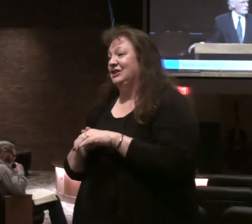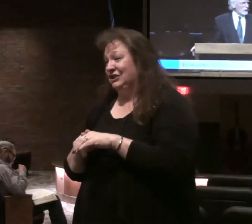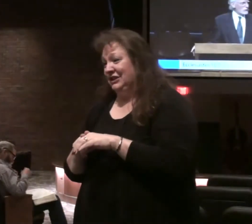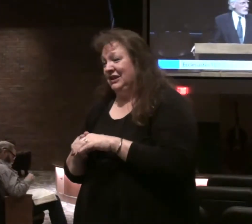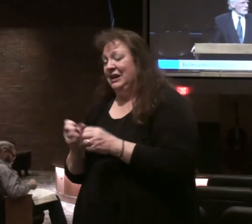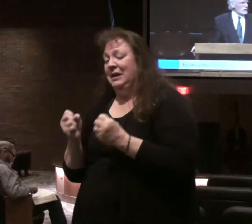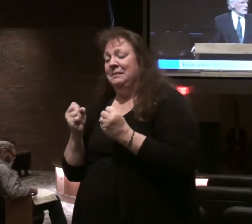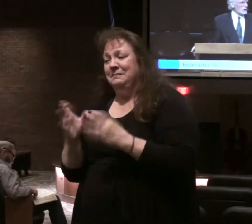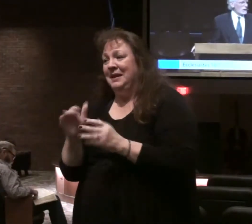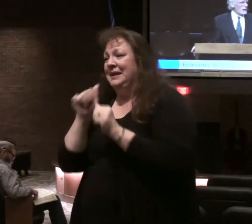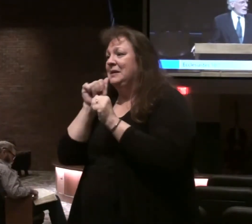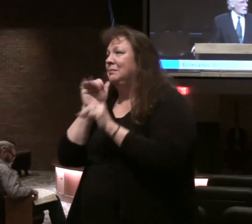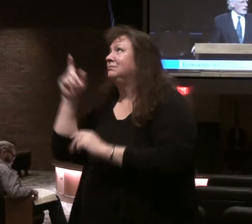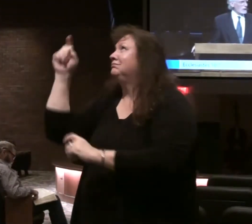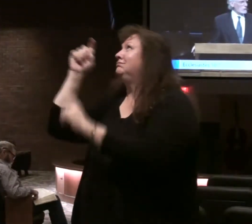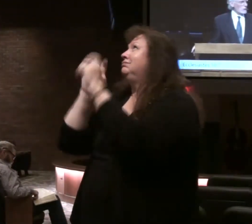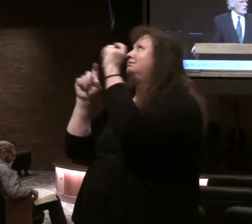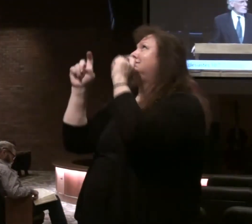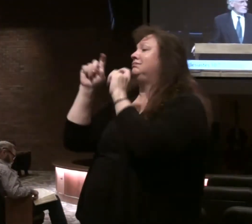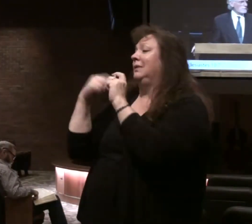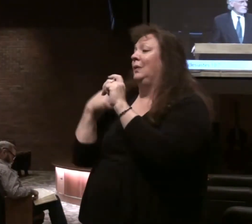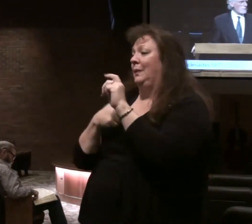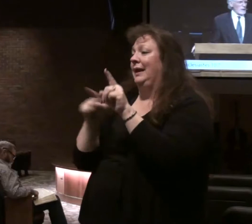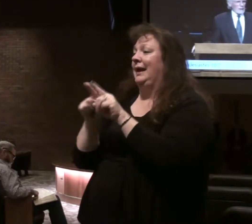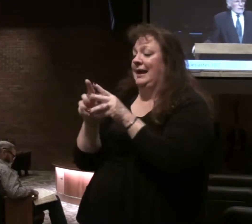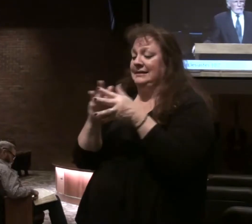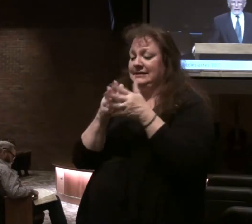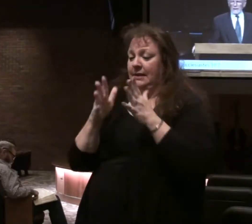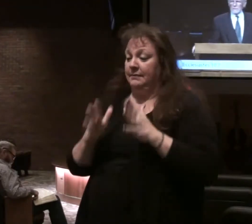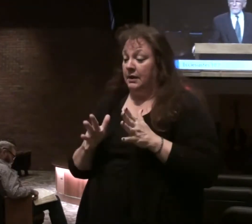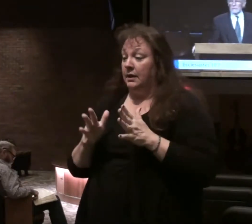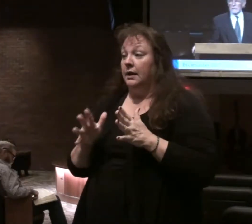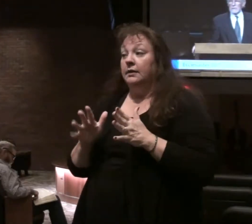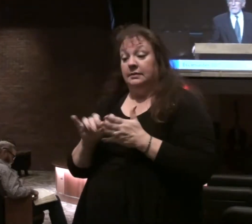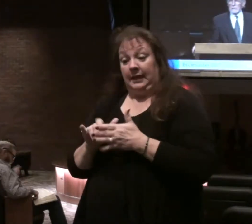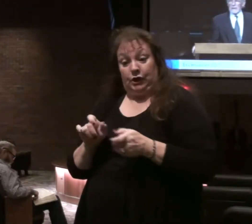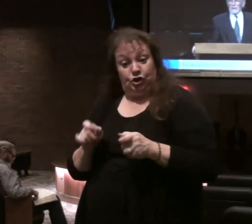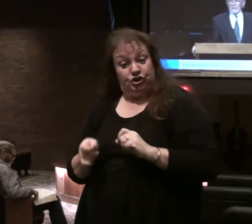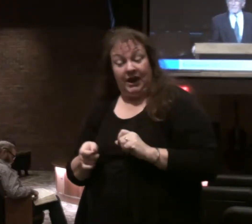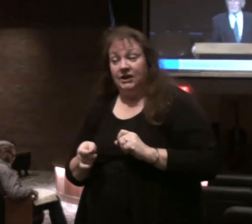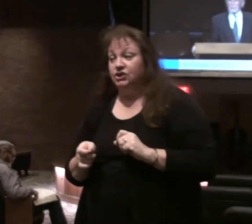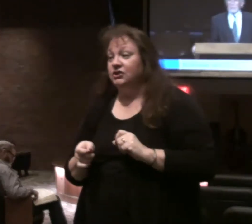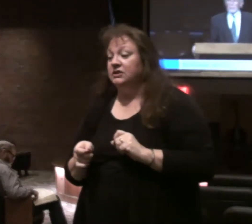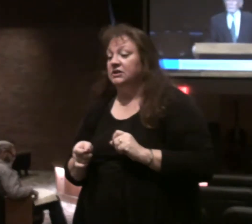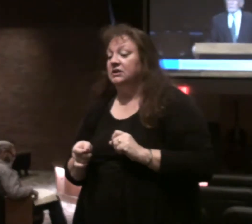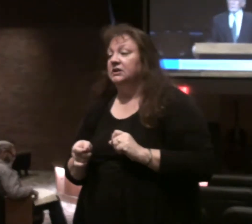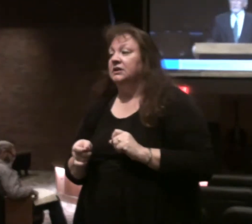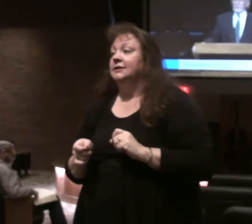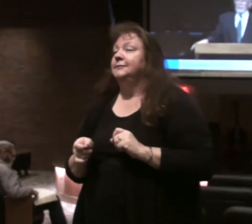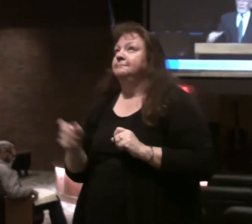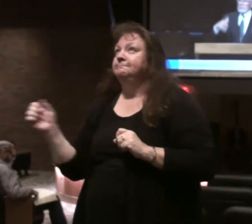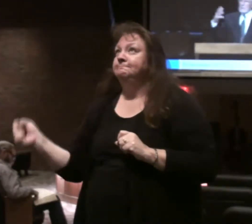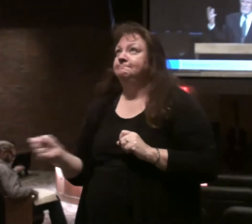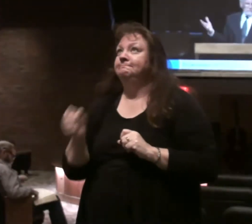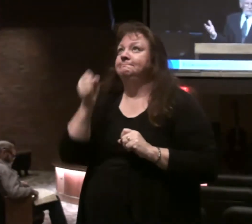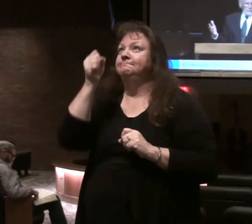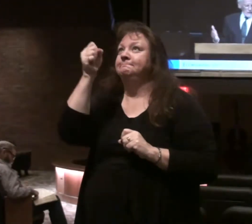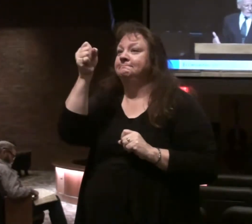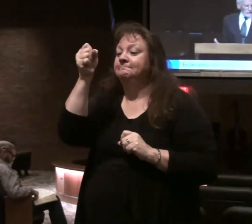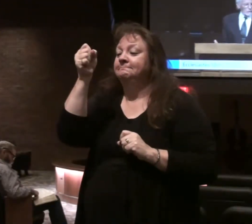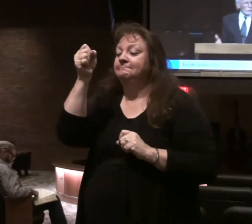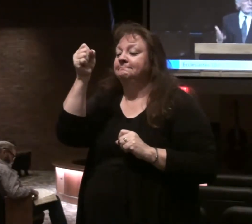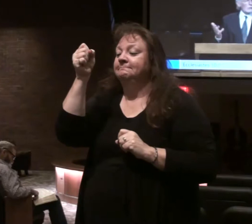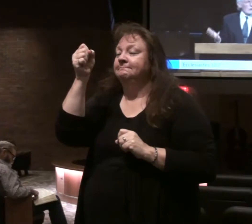many blessings as a country. That could change. Then we can get rulers in that doesn't